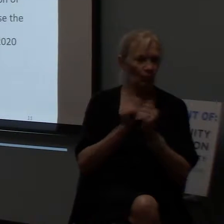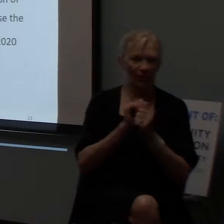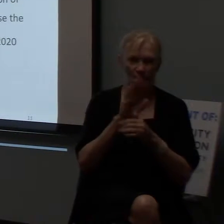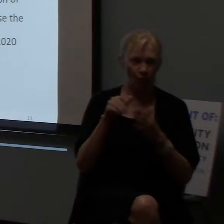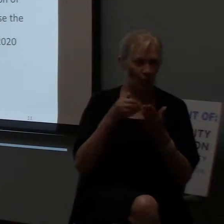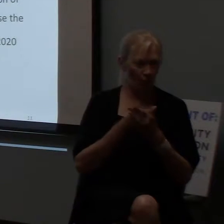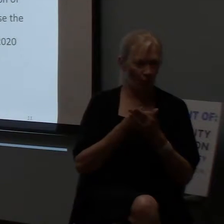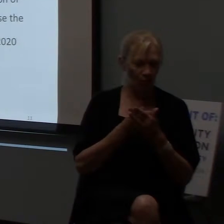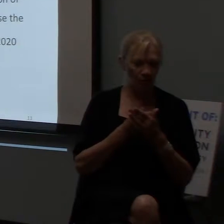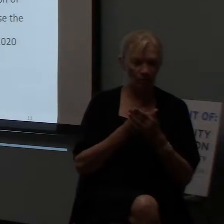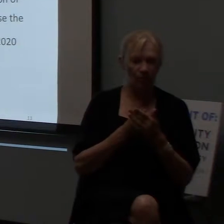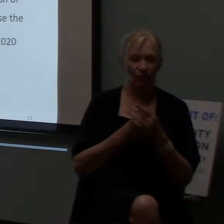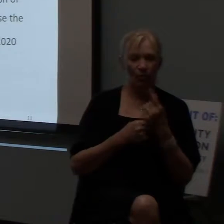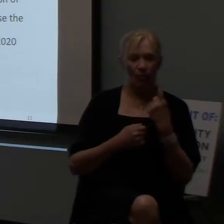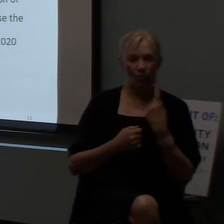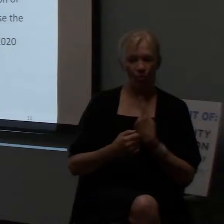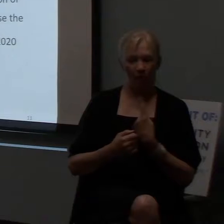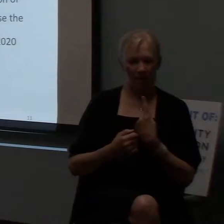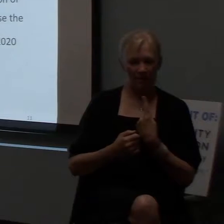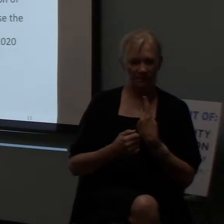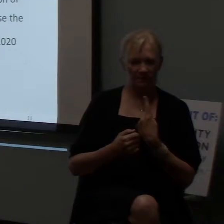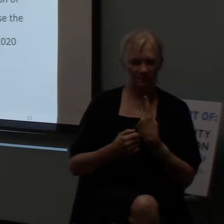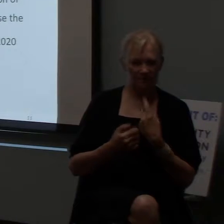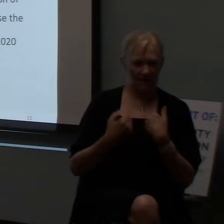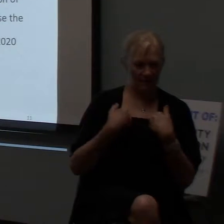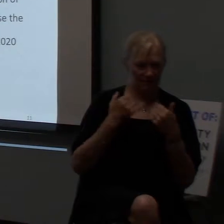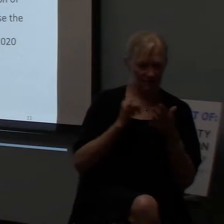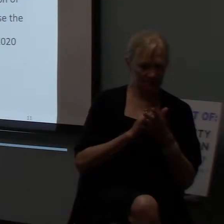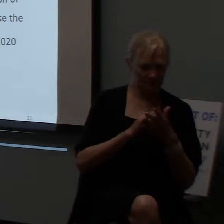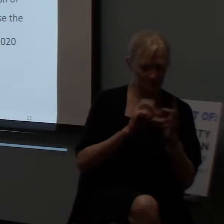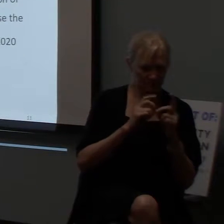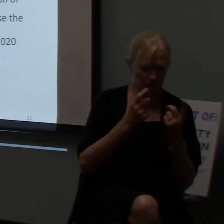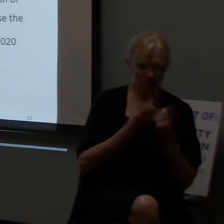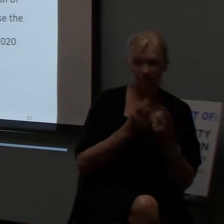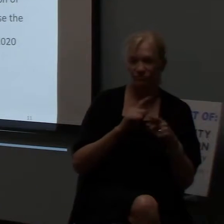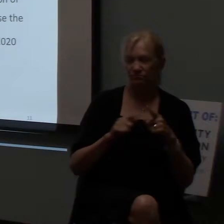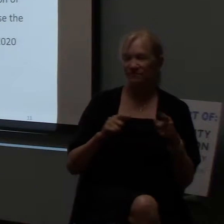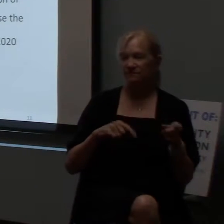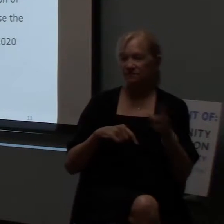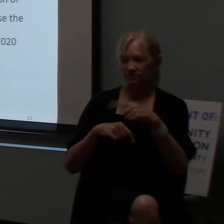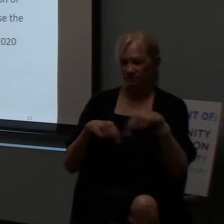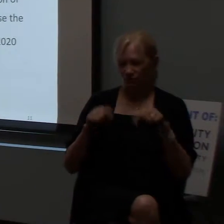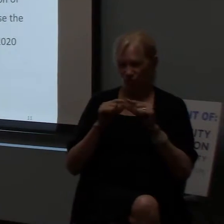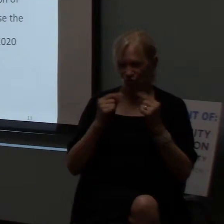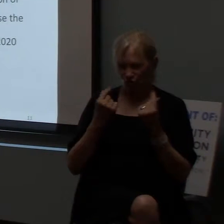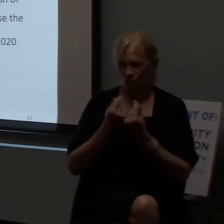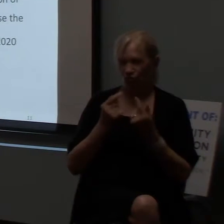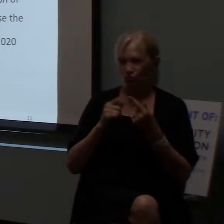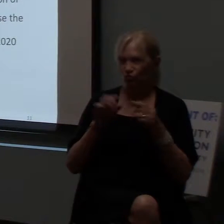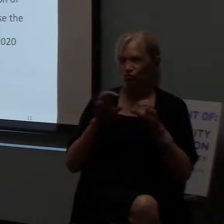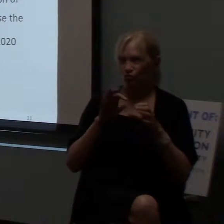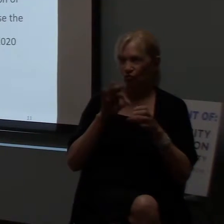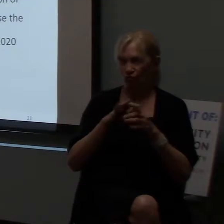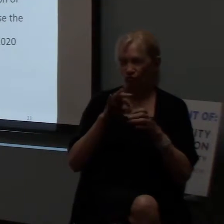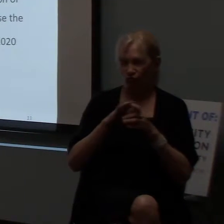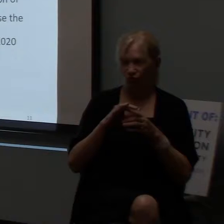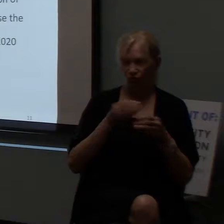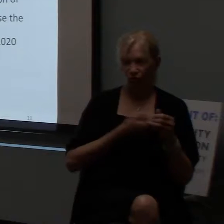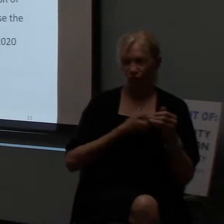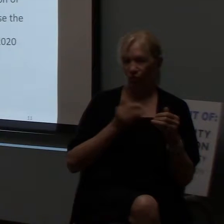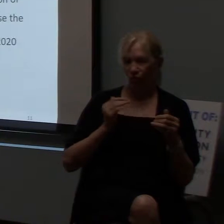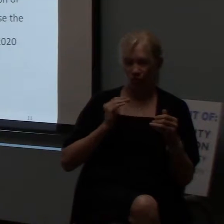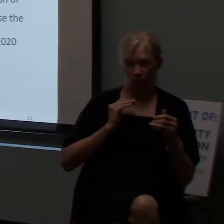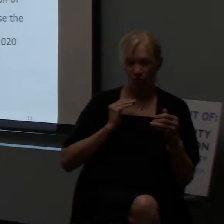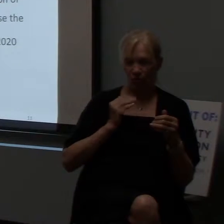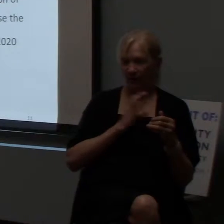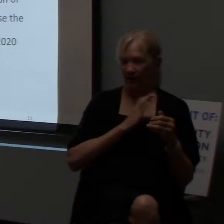together. One sort of runs that department, but then they do have to come together as 5 to do any kind of voting. Our commissioners don't do